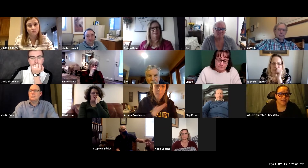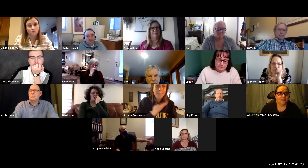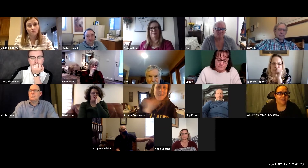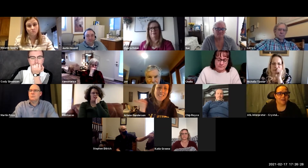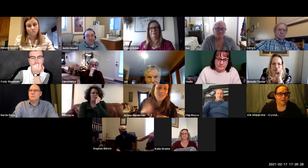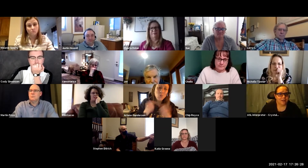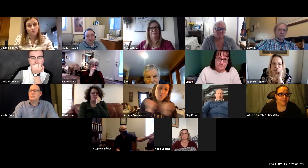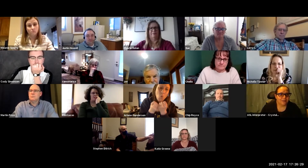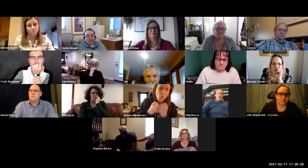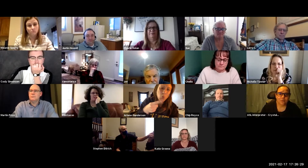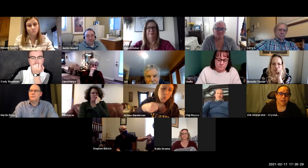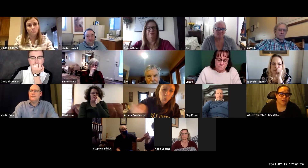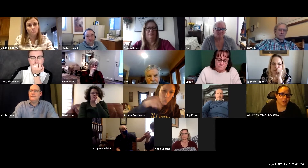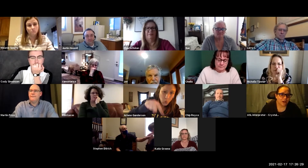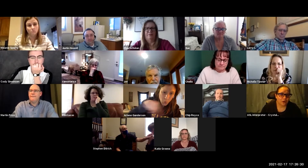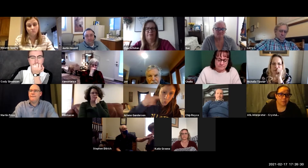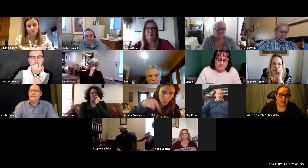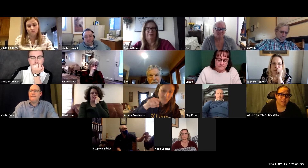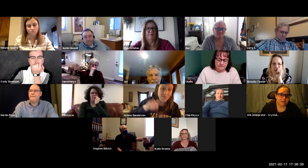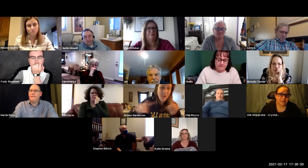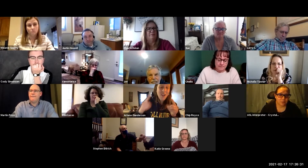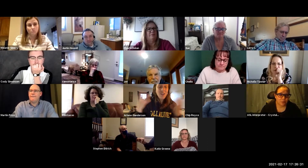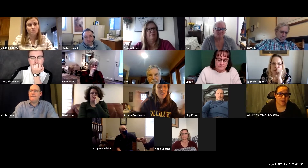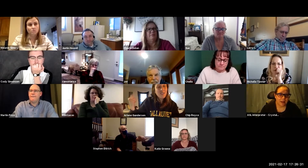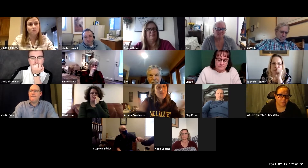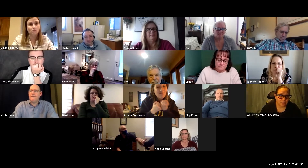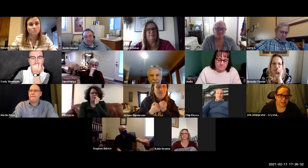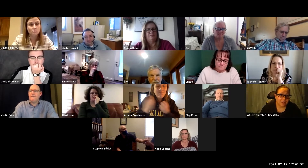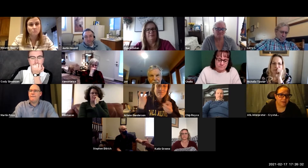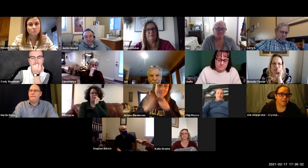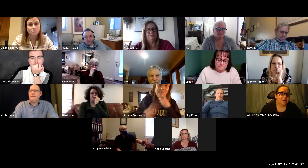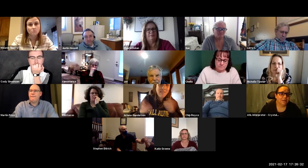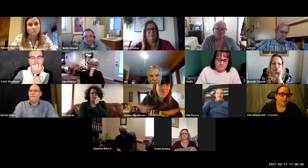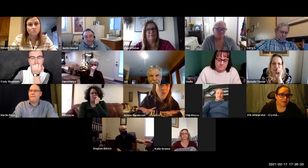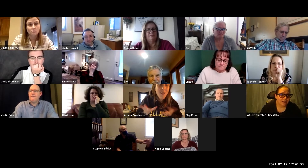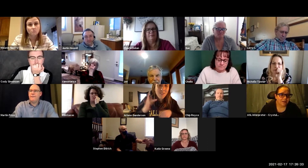hearing. We are trying our best to support everybody.